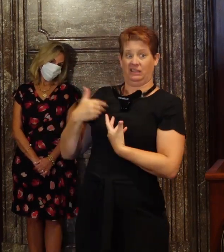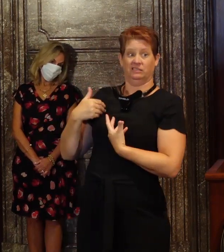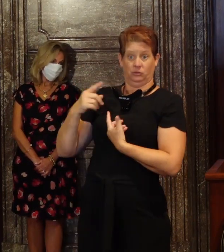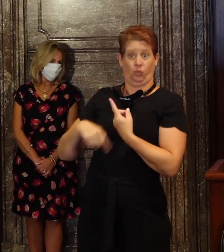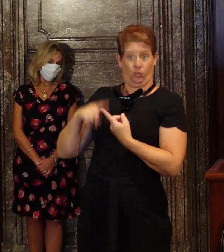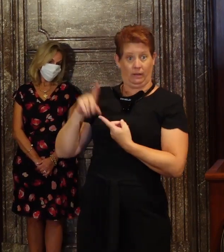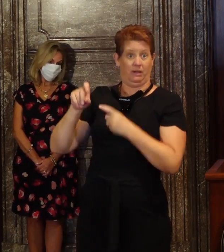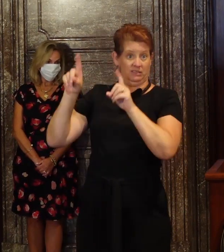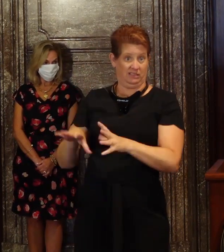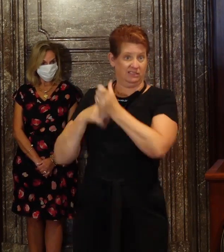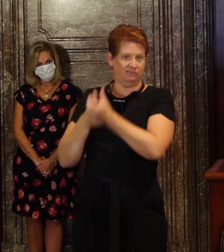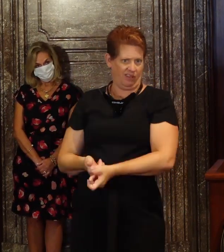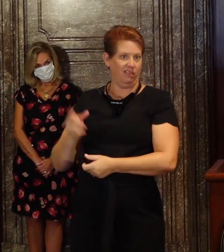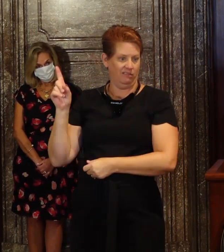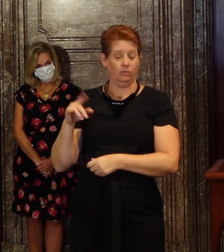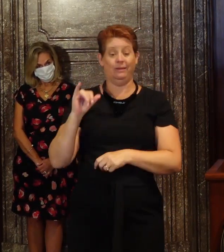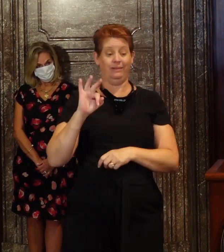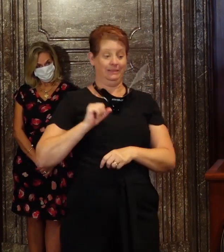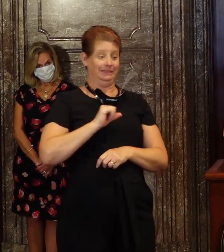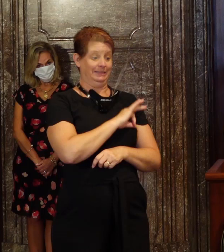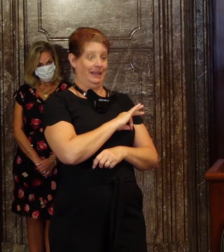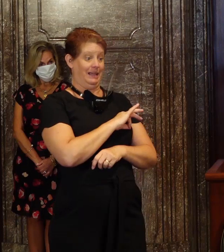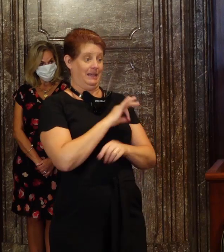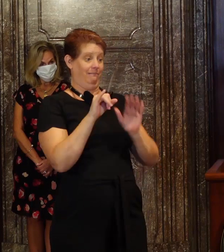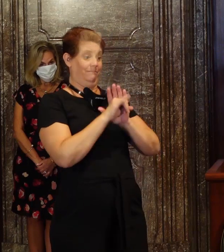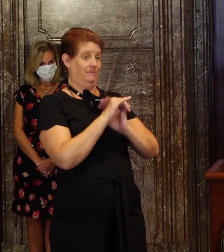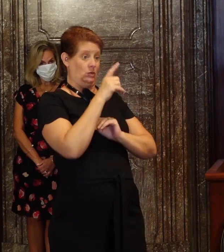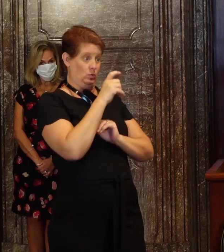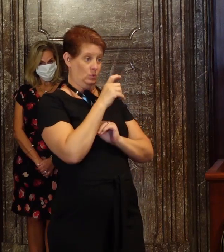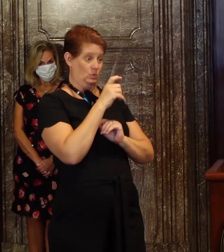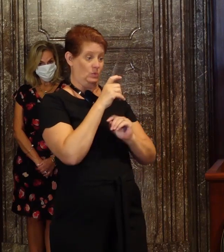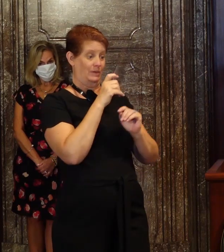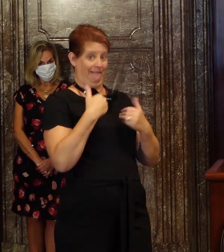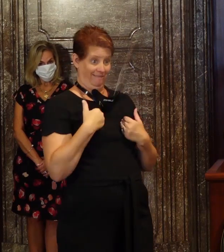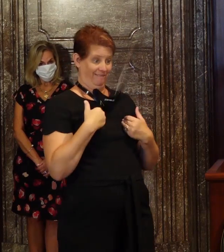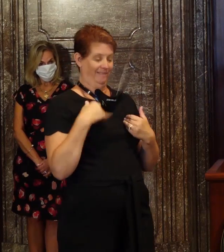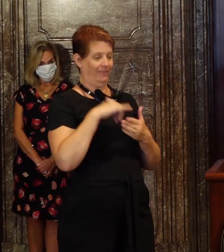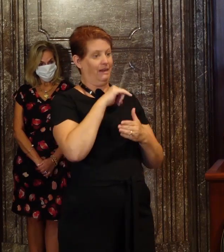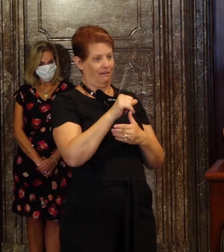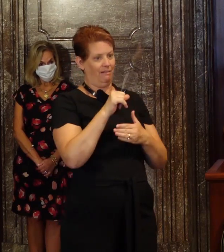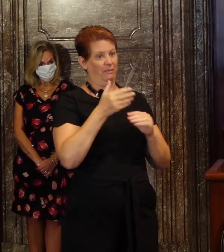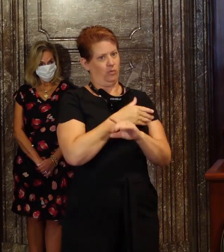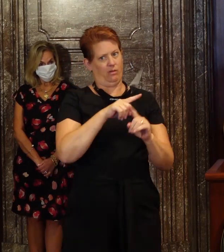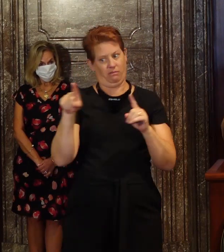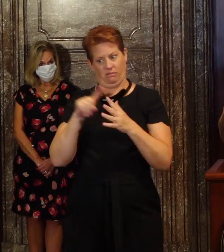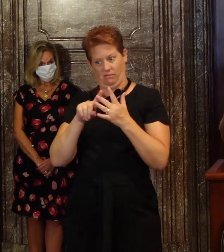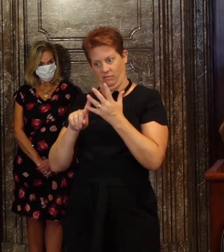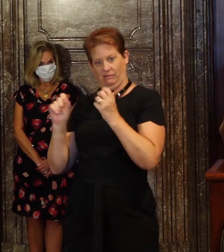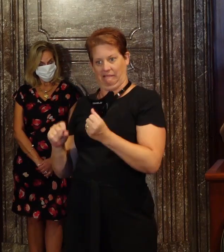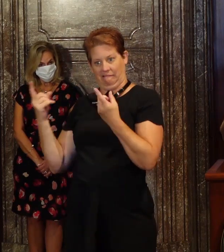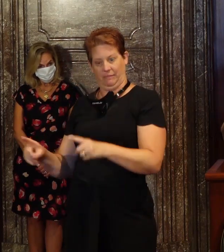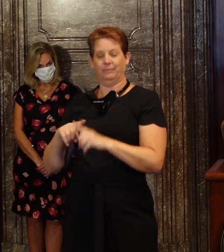guidance. So if a staff is identified between now and when all those other things happen, then that